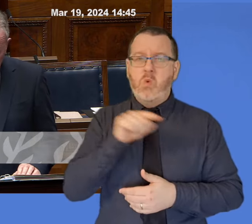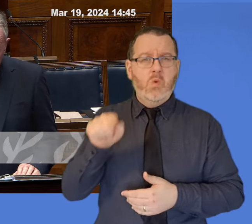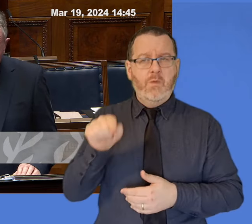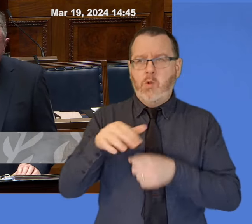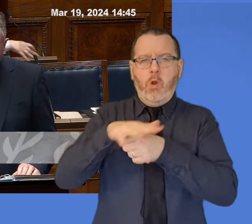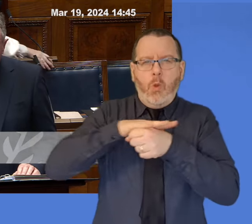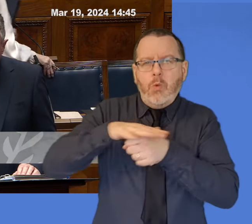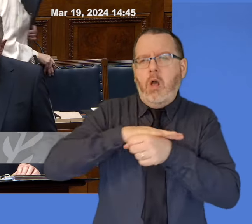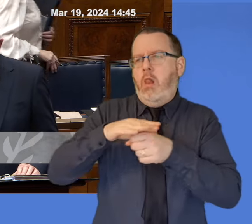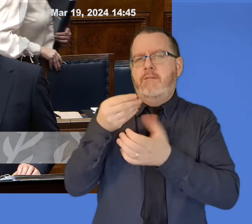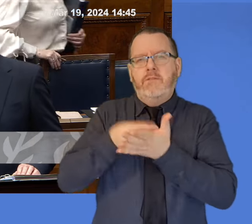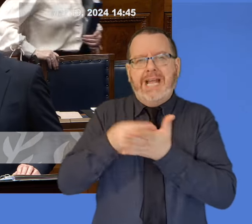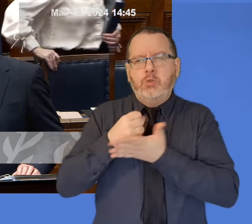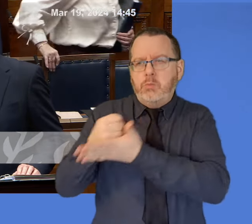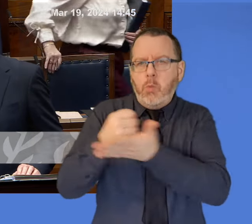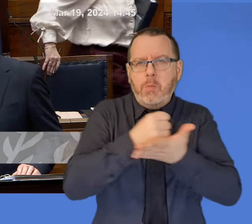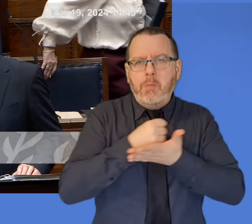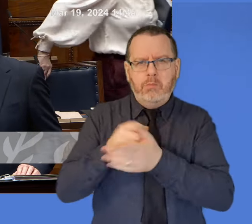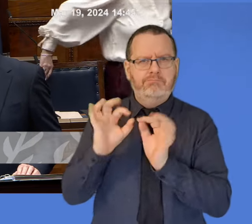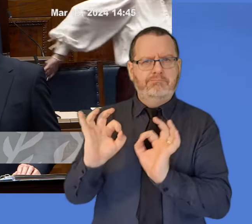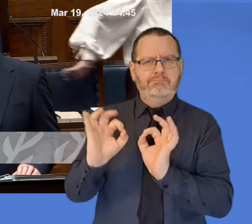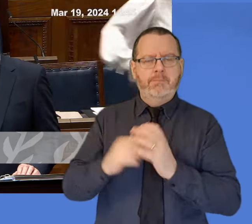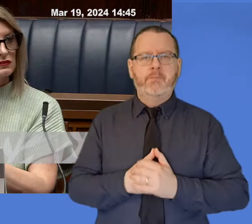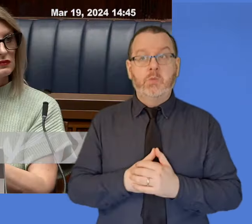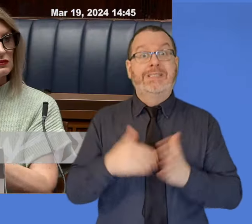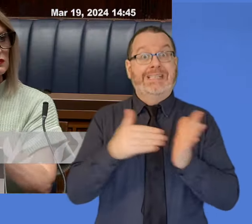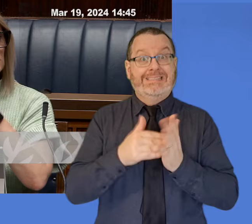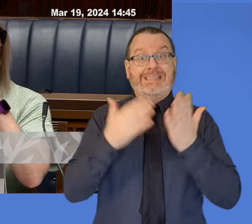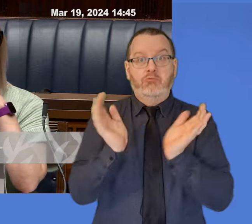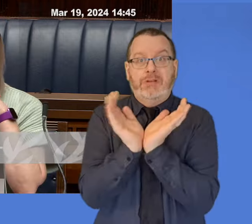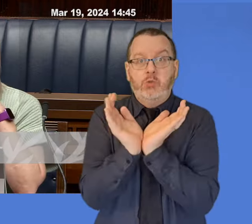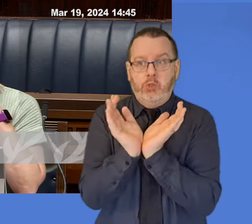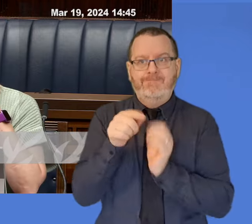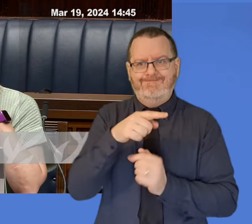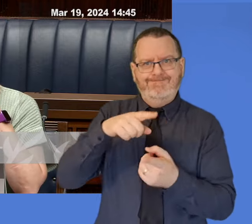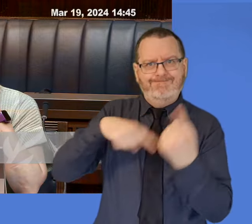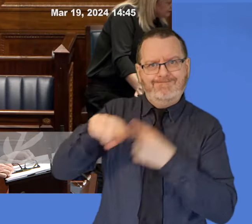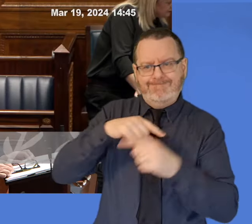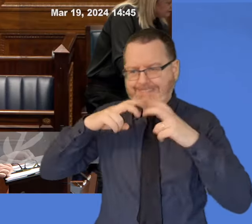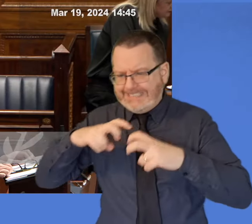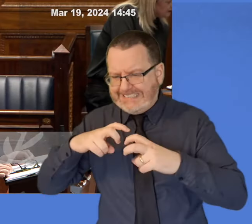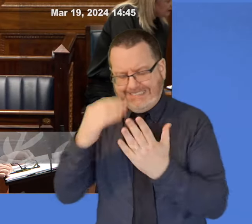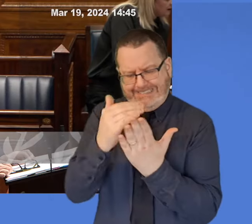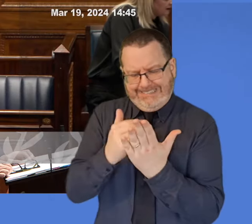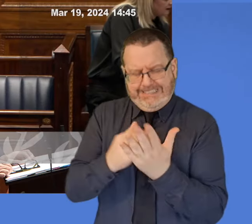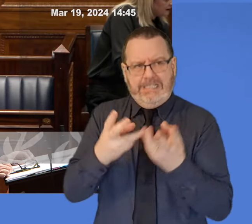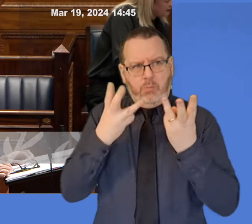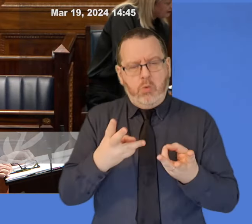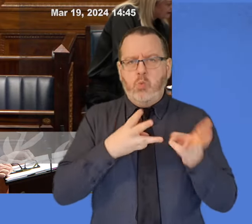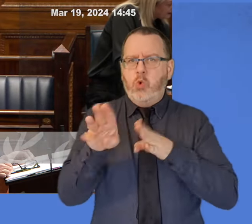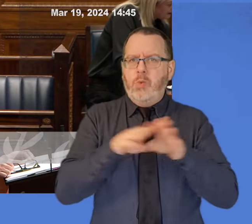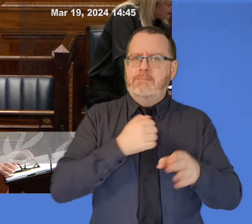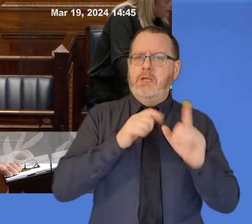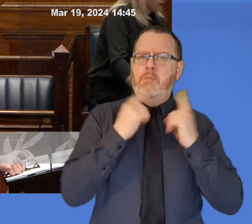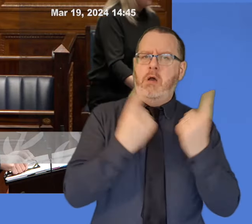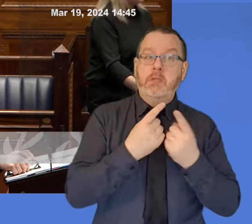financial support for people. And yes, they have identified issues in terms of their manifesto that they want to work with us on, and we have committed to putting together a group to deal with them and